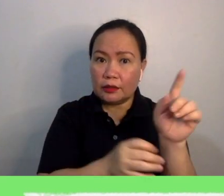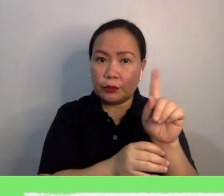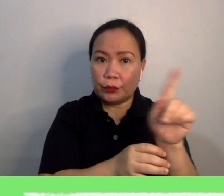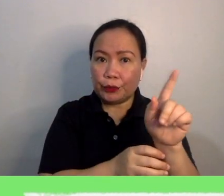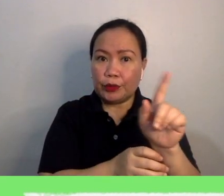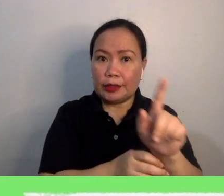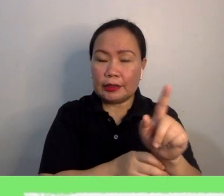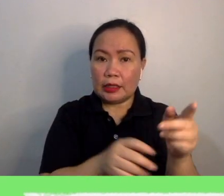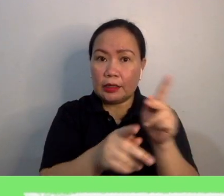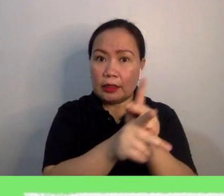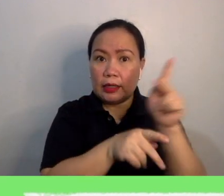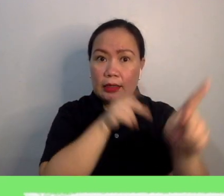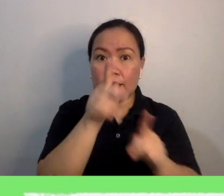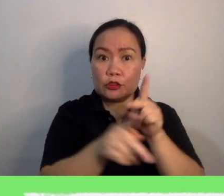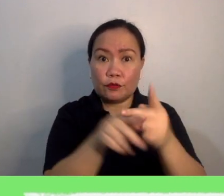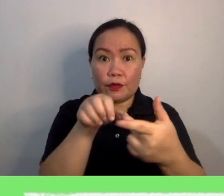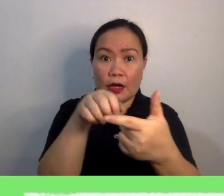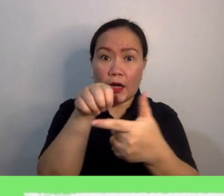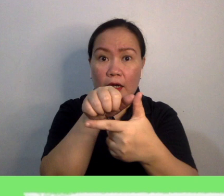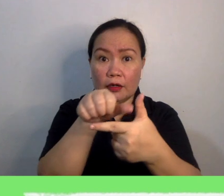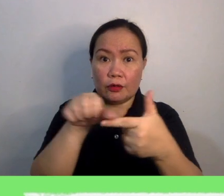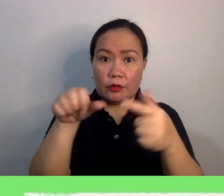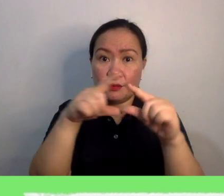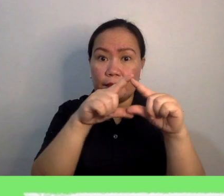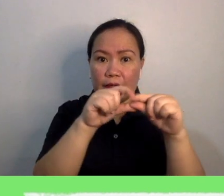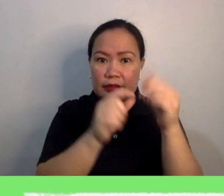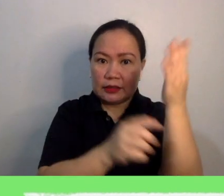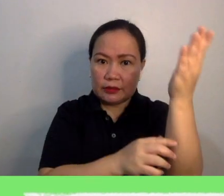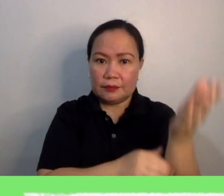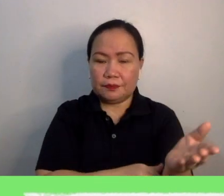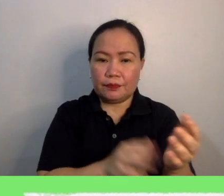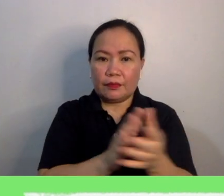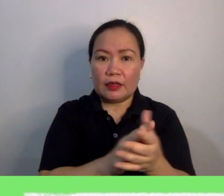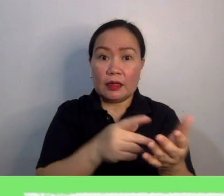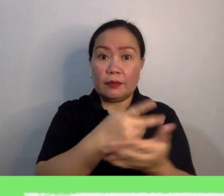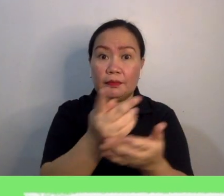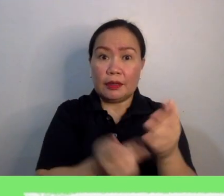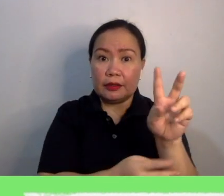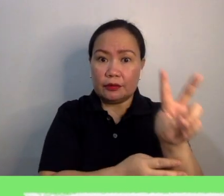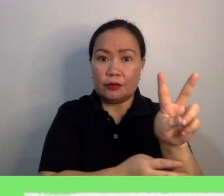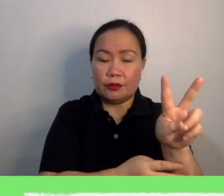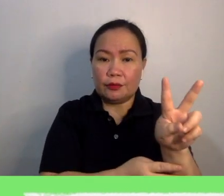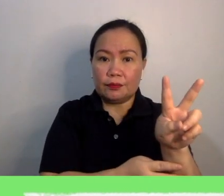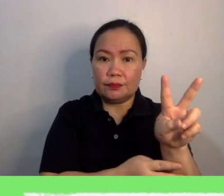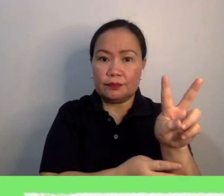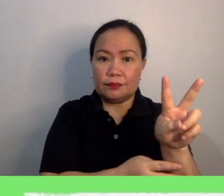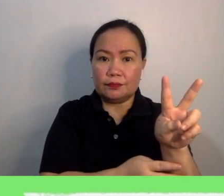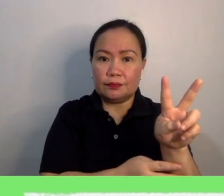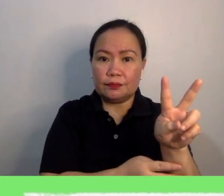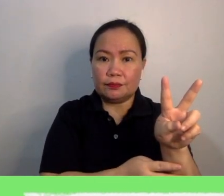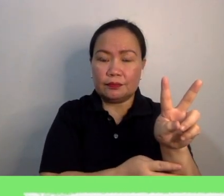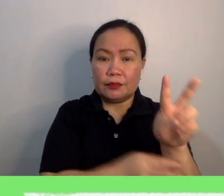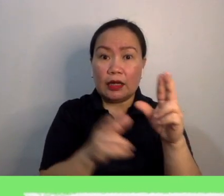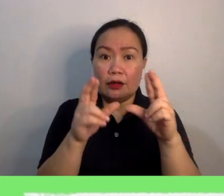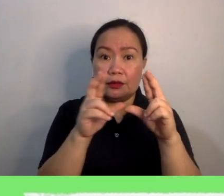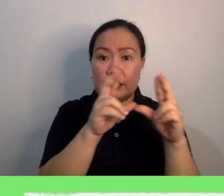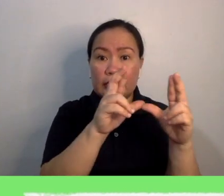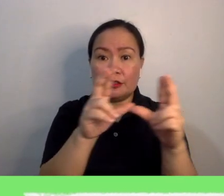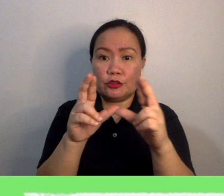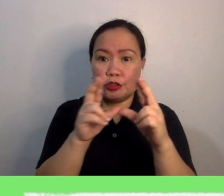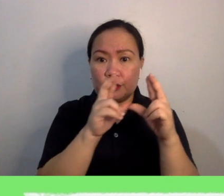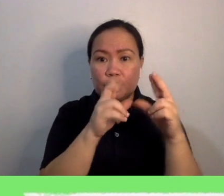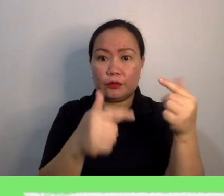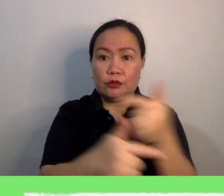yung kinds of angle pairs. Okay? Sa part 2, doon natin ipapasok yung relationship